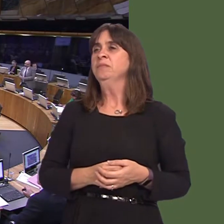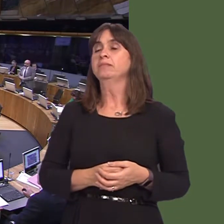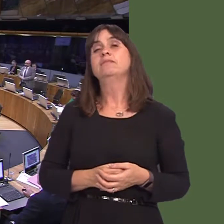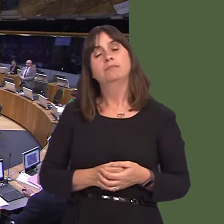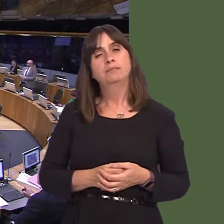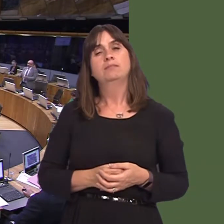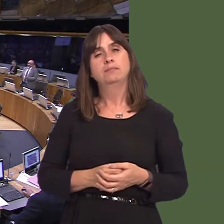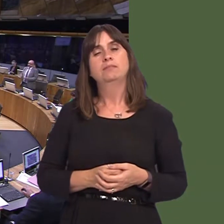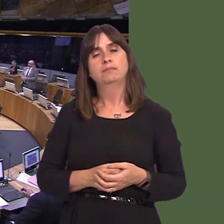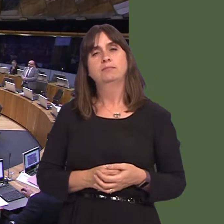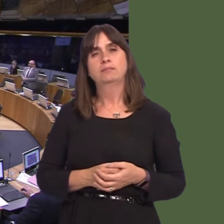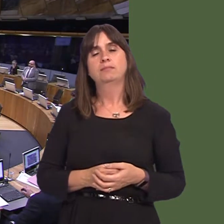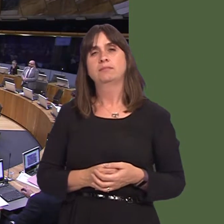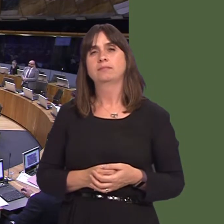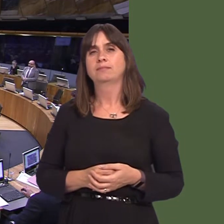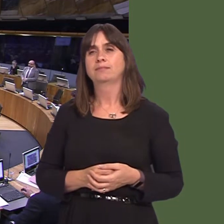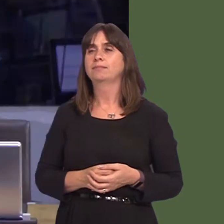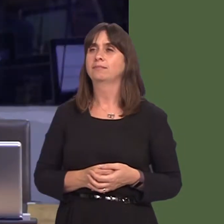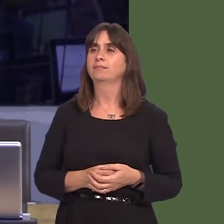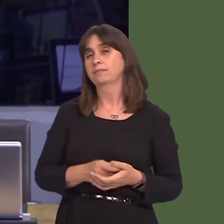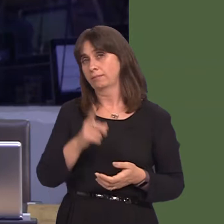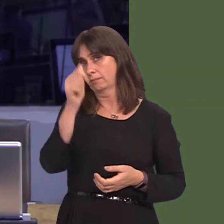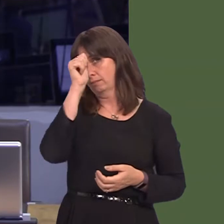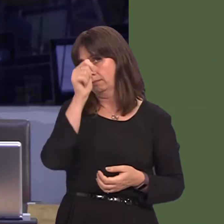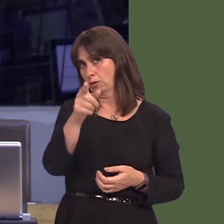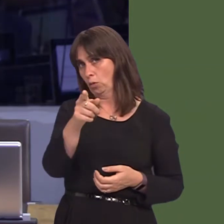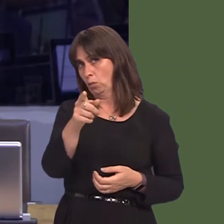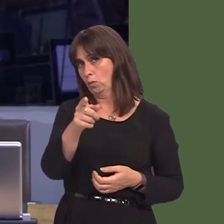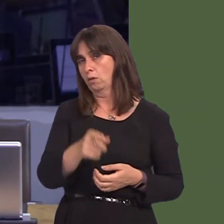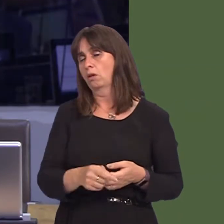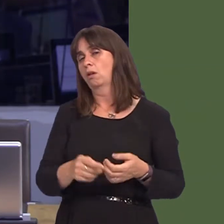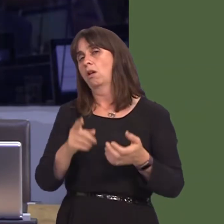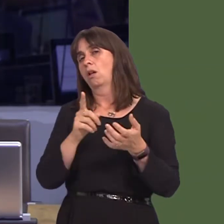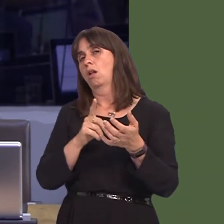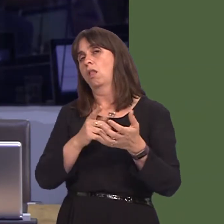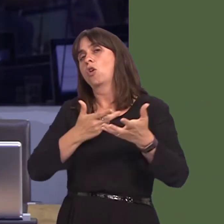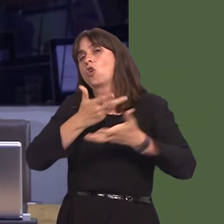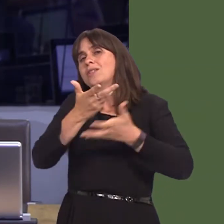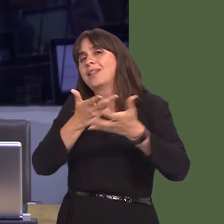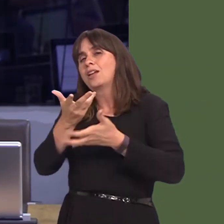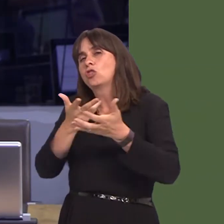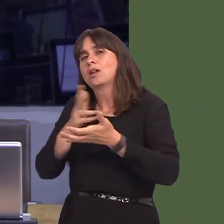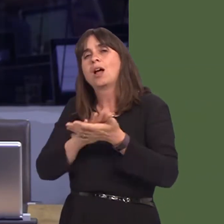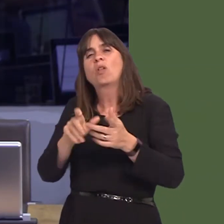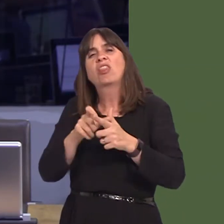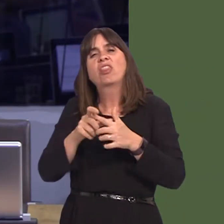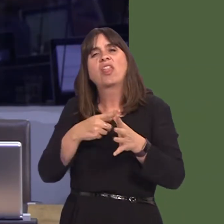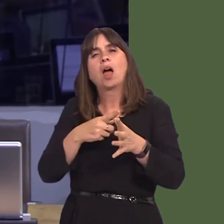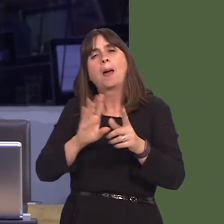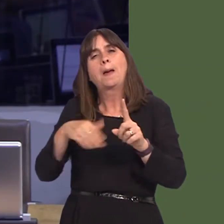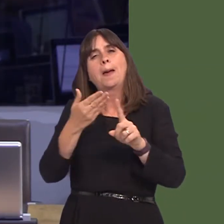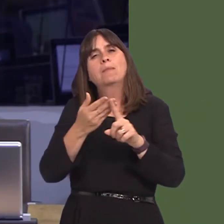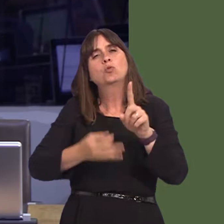Thank you, Llywydd. You will be aware that the Aelodau'r Health Board consultation is based on improving services